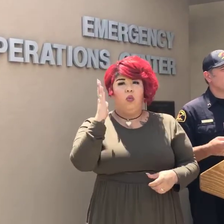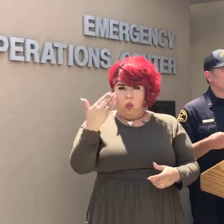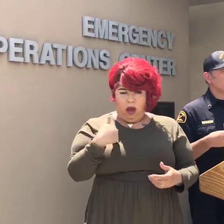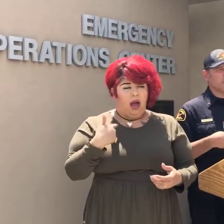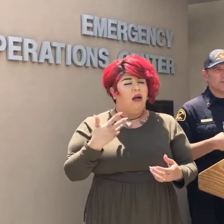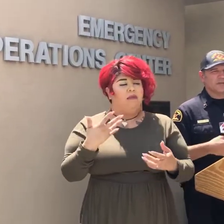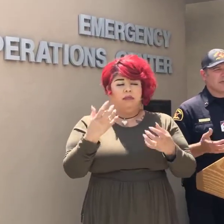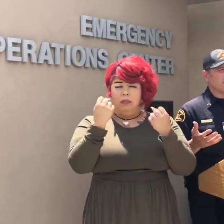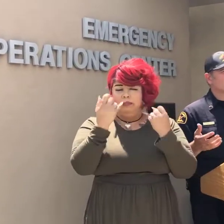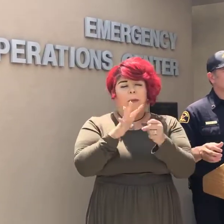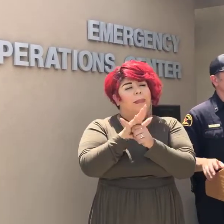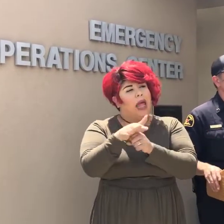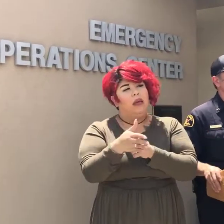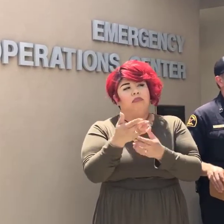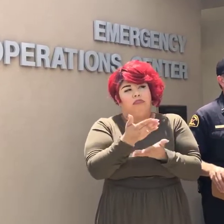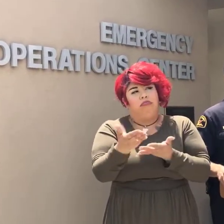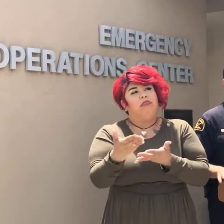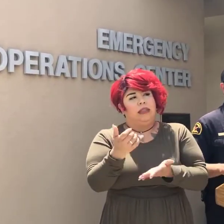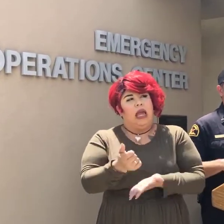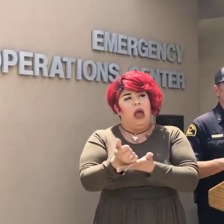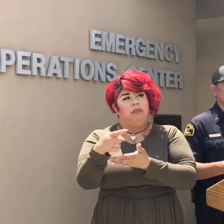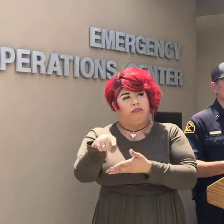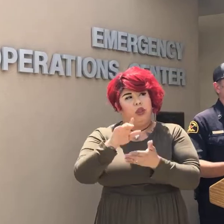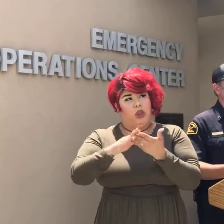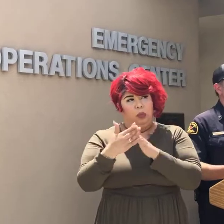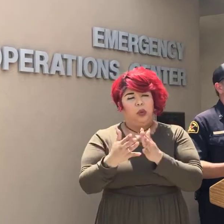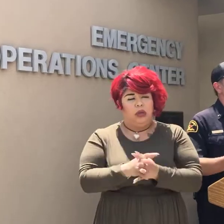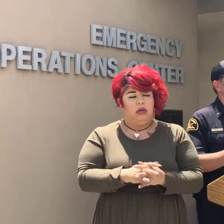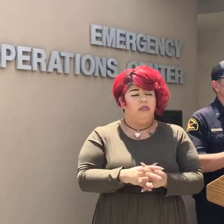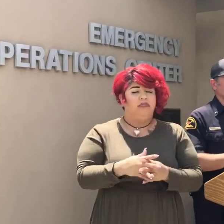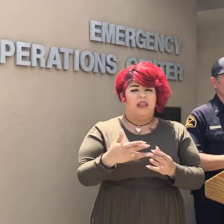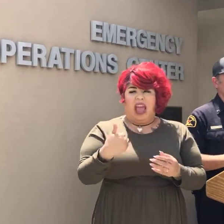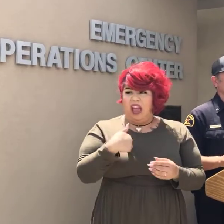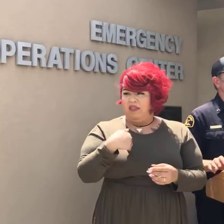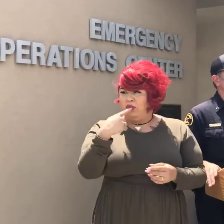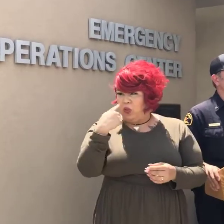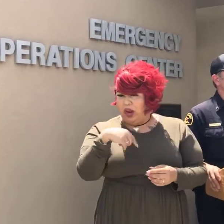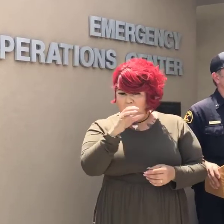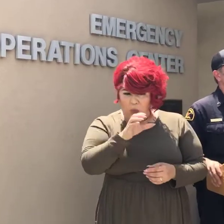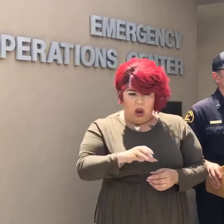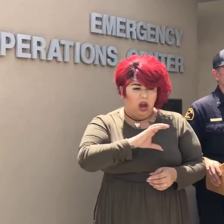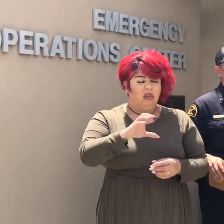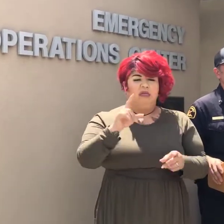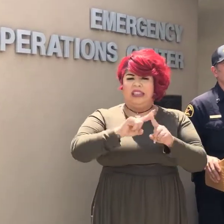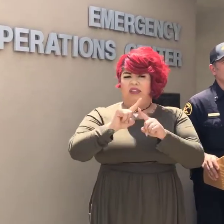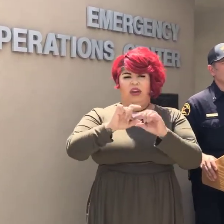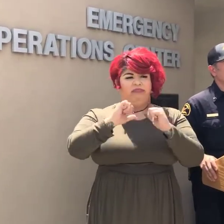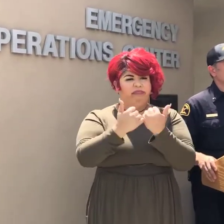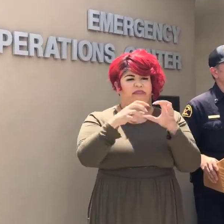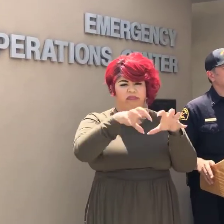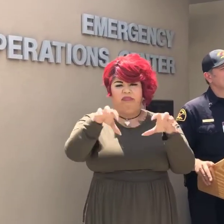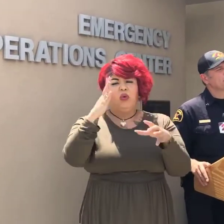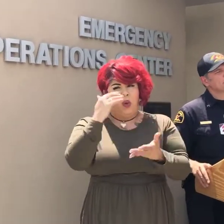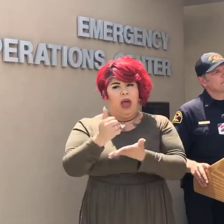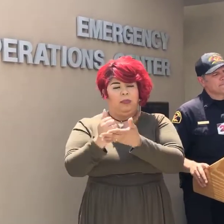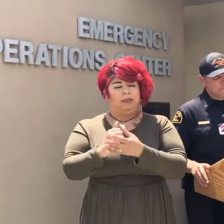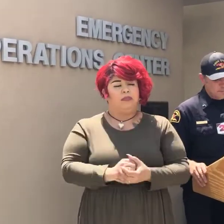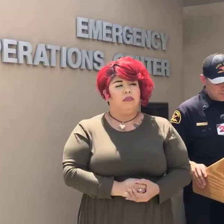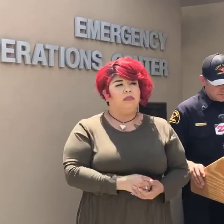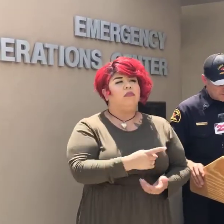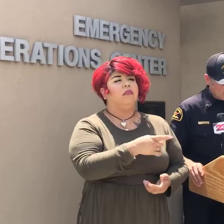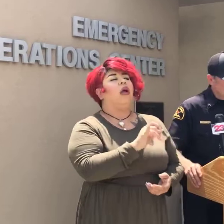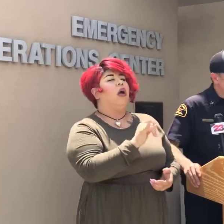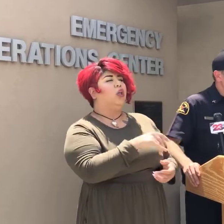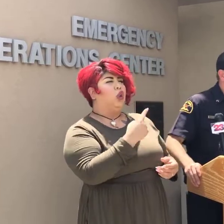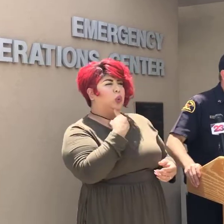there that will be able to cater to the communities, and many others, Red Cross and a variety of others will be there. I do want to go back to